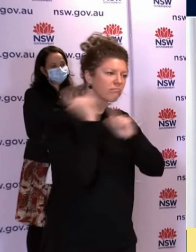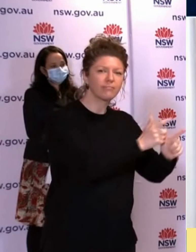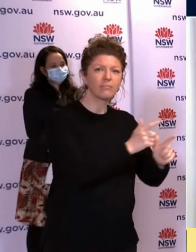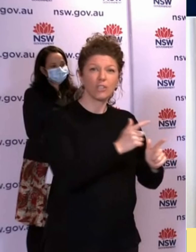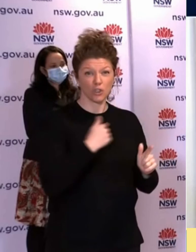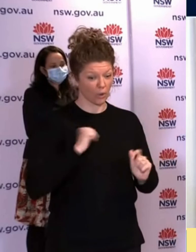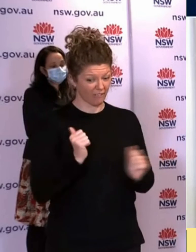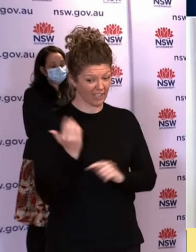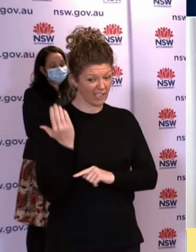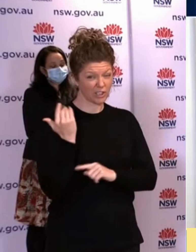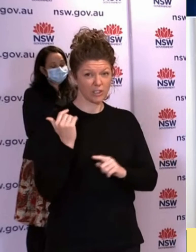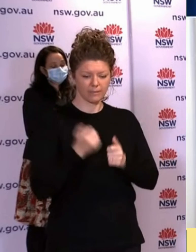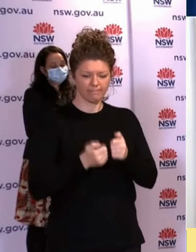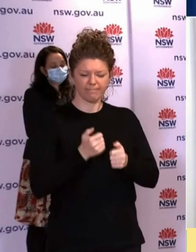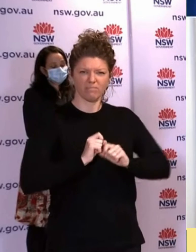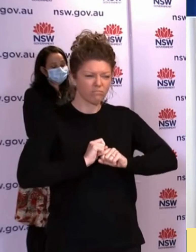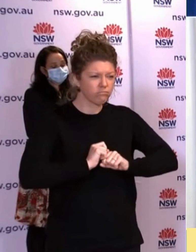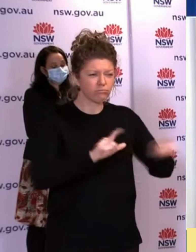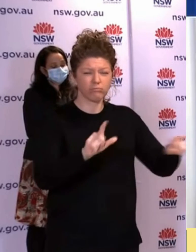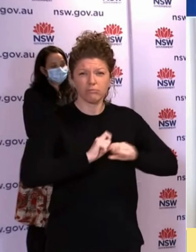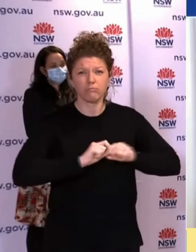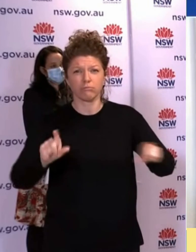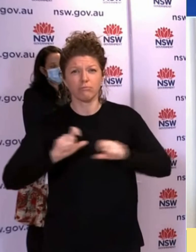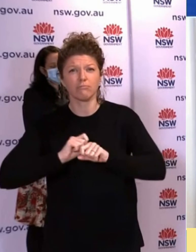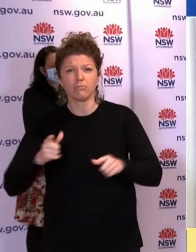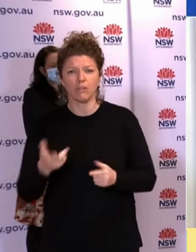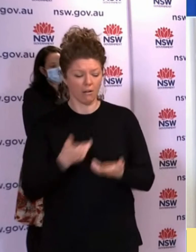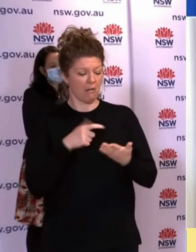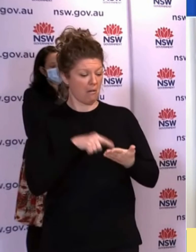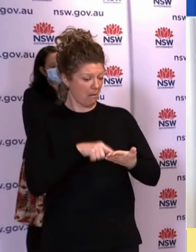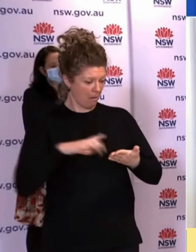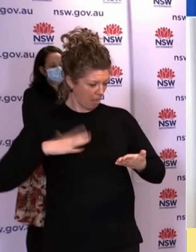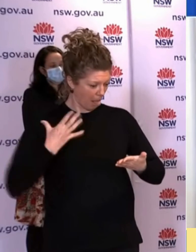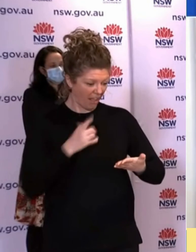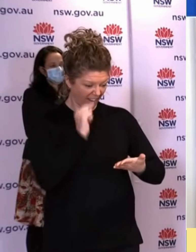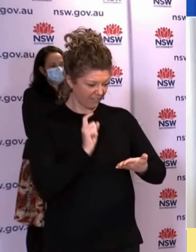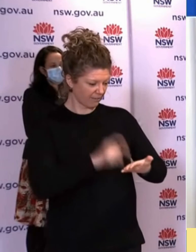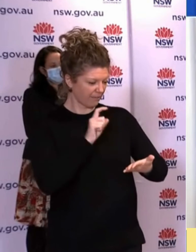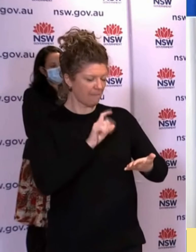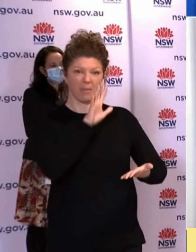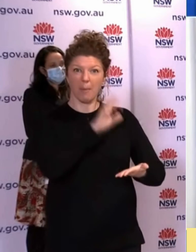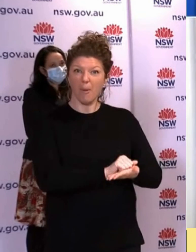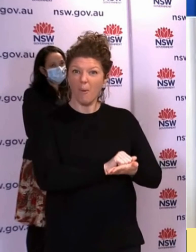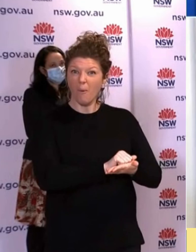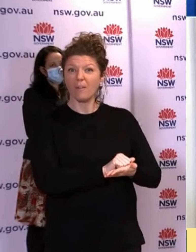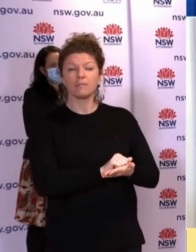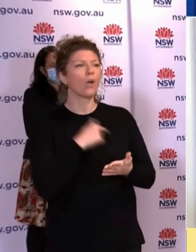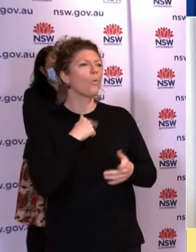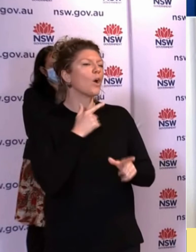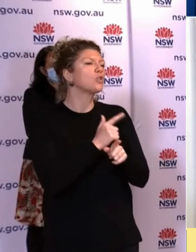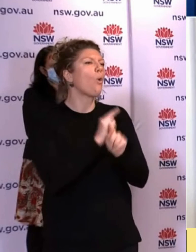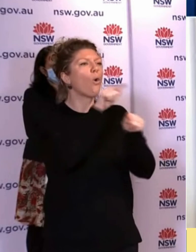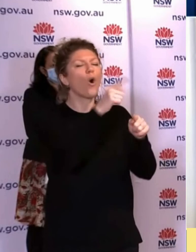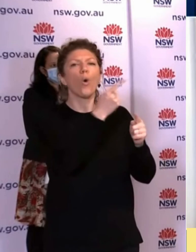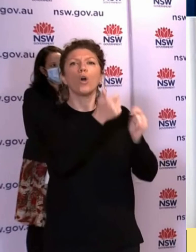New South Wales to that community with the booking link embedded in it. We are talking to sporting clubs,